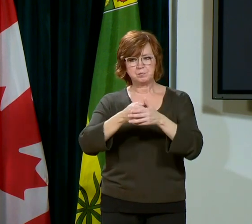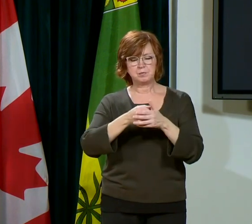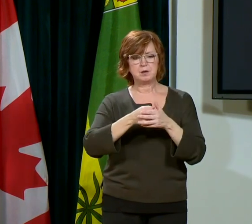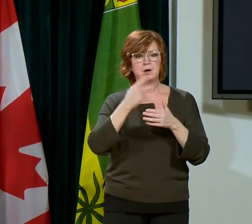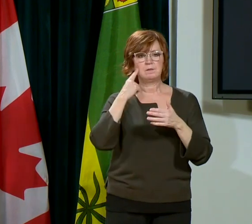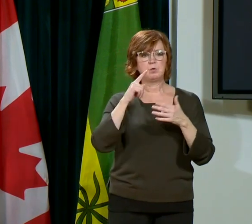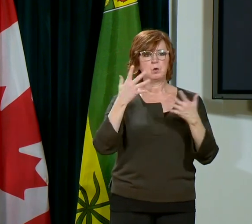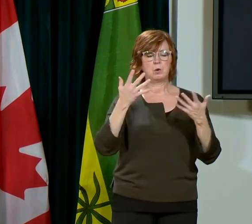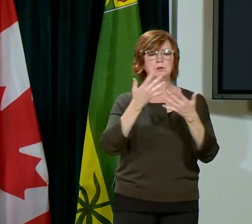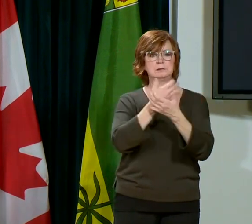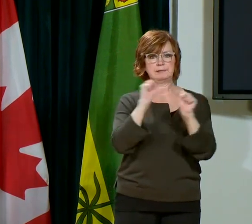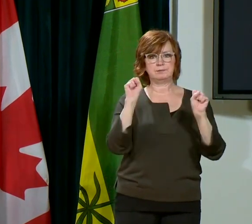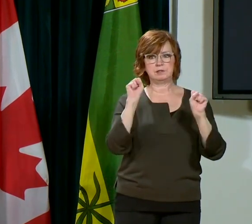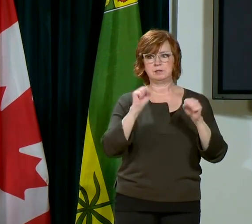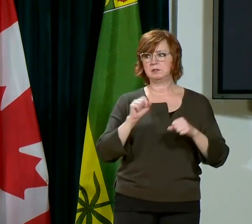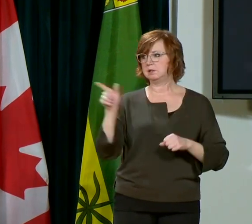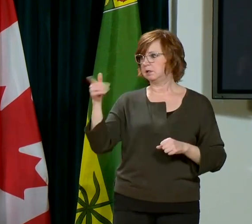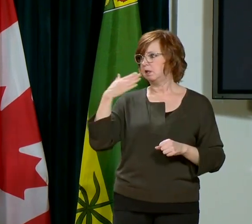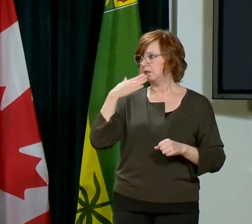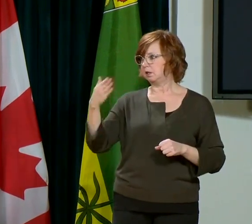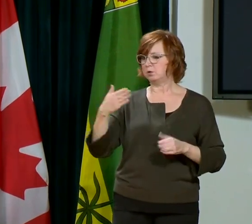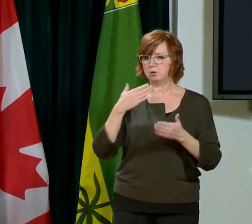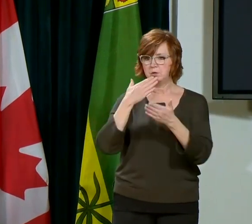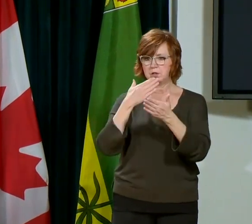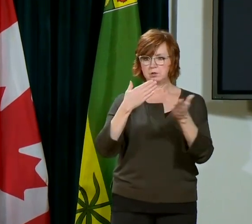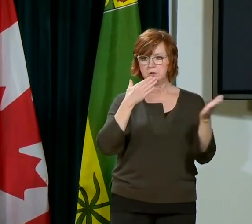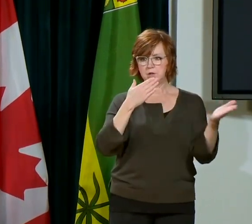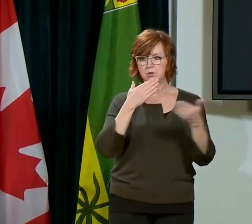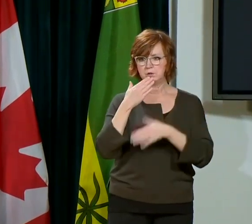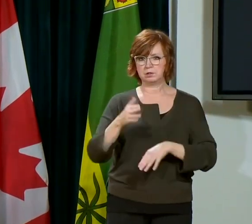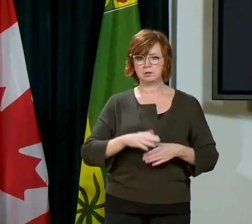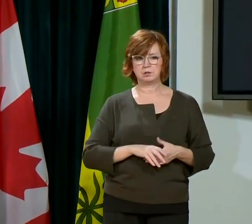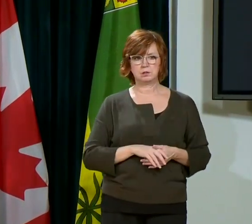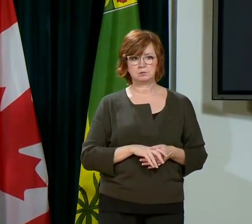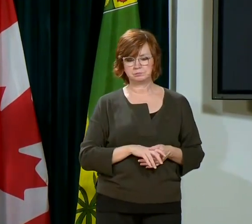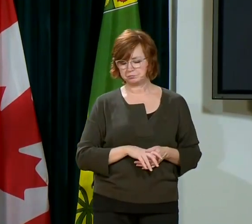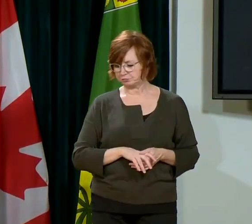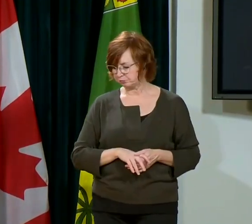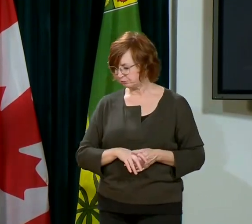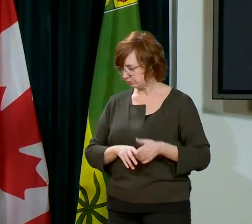Thank you. Thanks very much. The conference has been terminated.